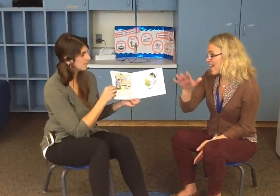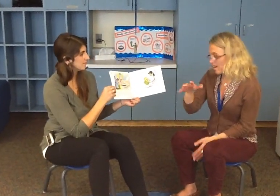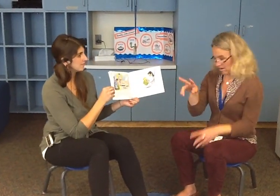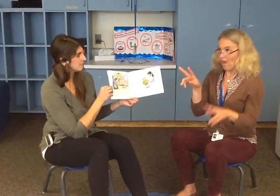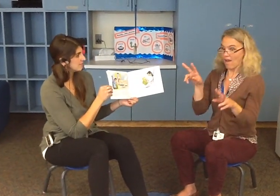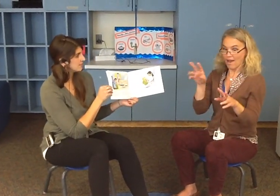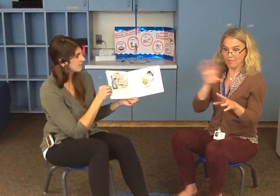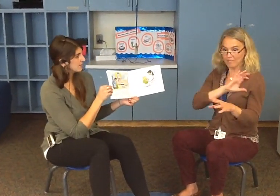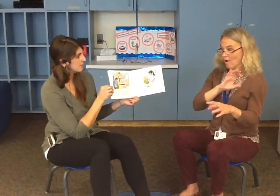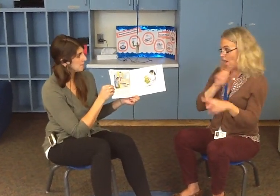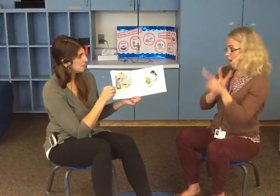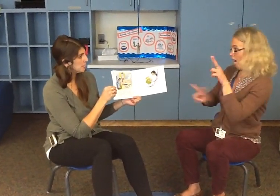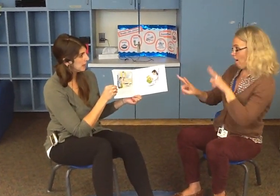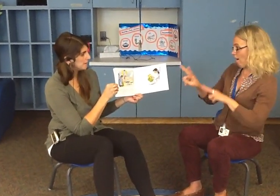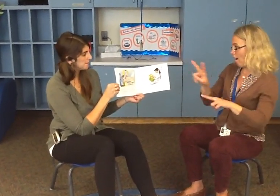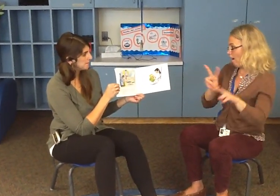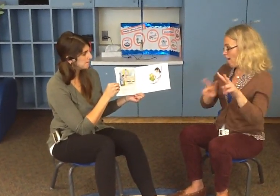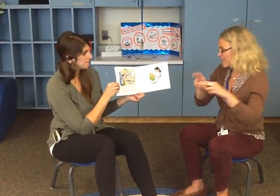Perfect.